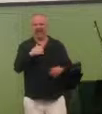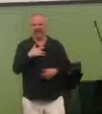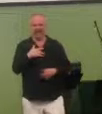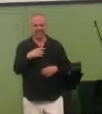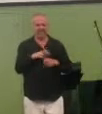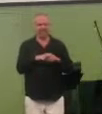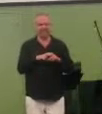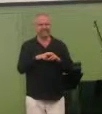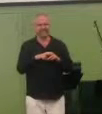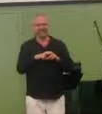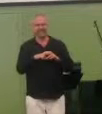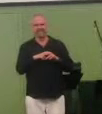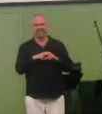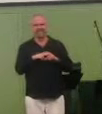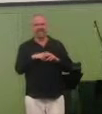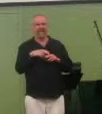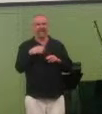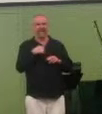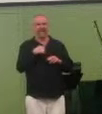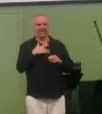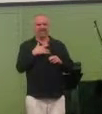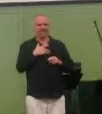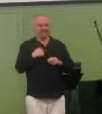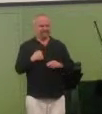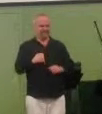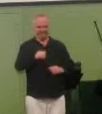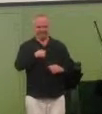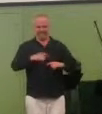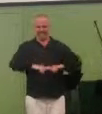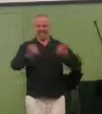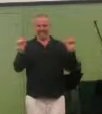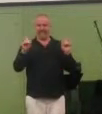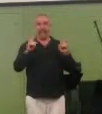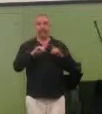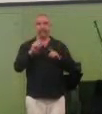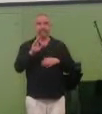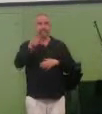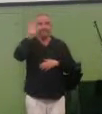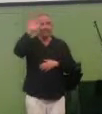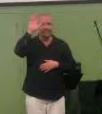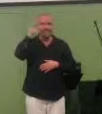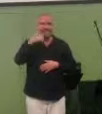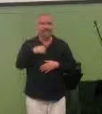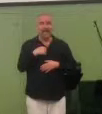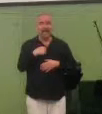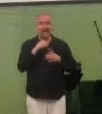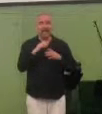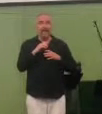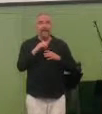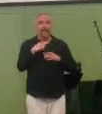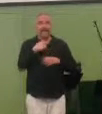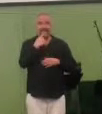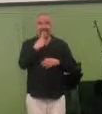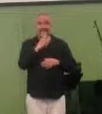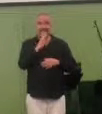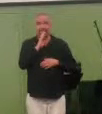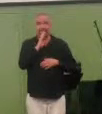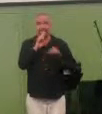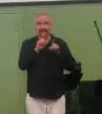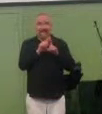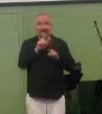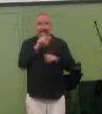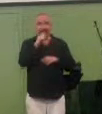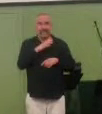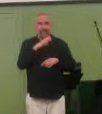I spoke out. Can I say something? Speaking as a female transvestite,